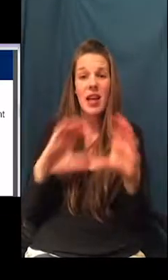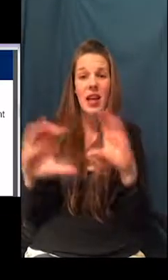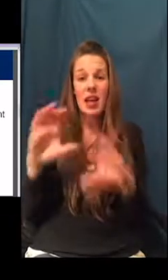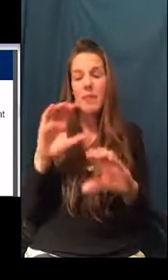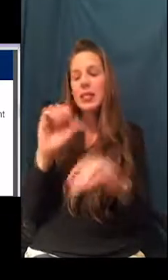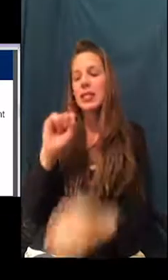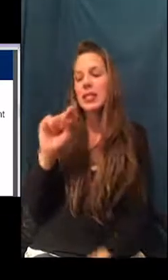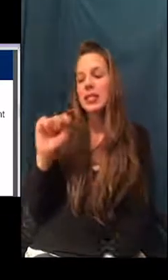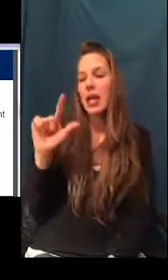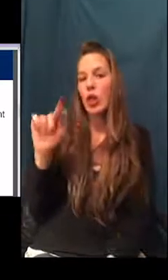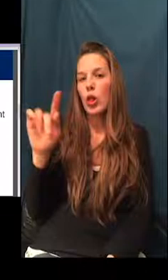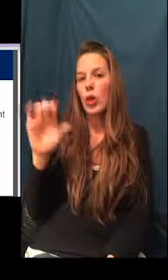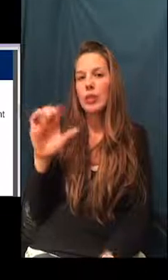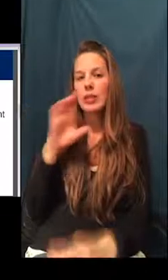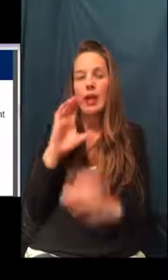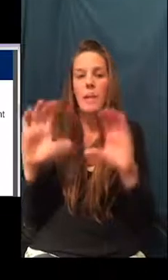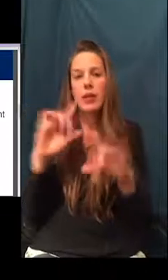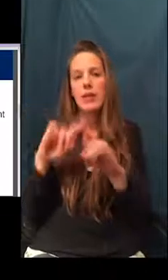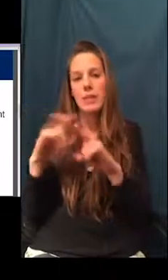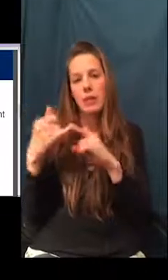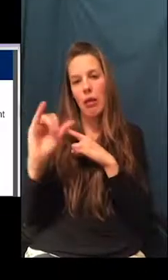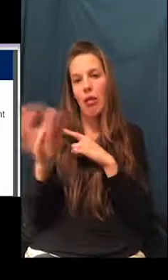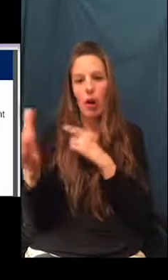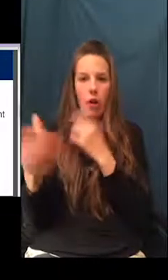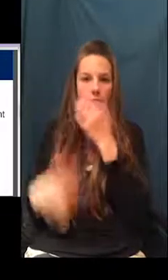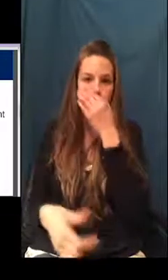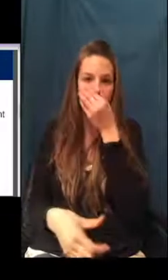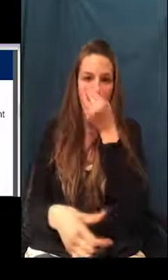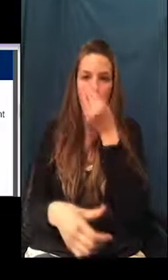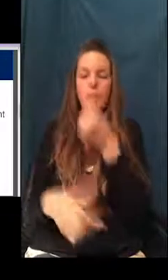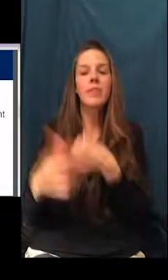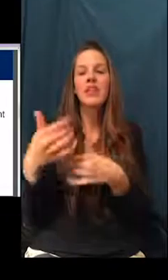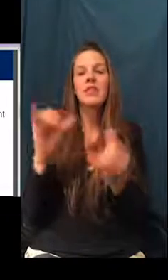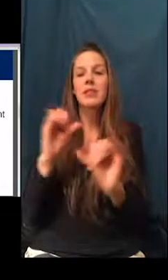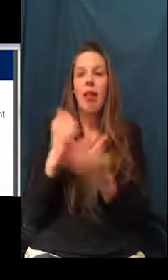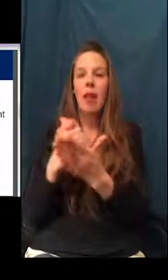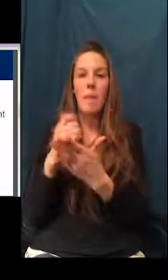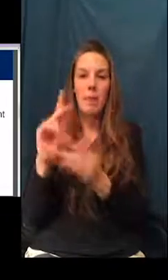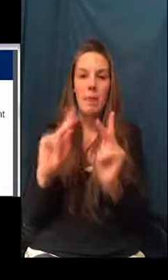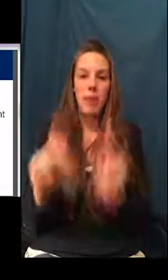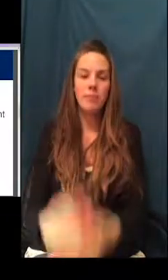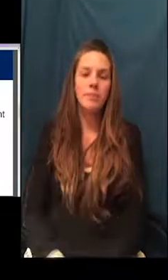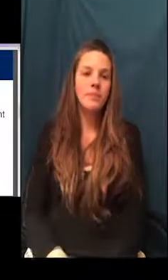Luke's chemical dependency is there and still helping people.